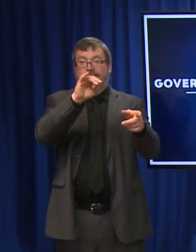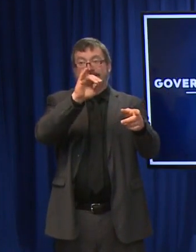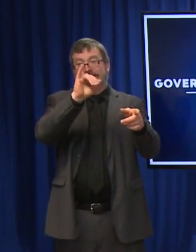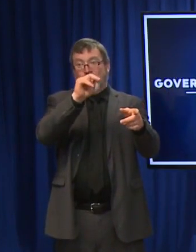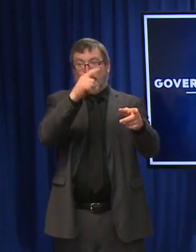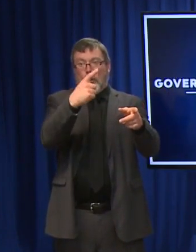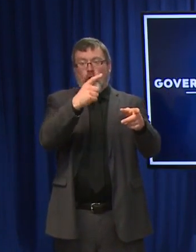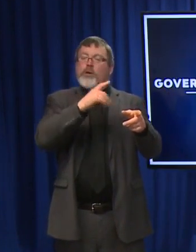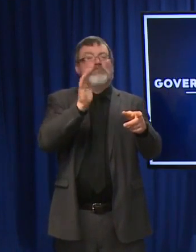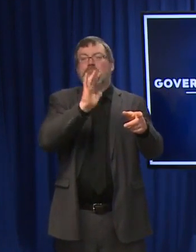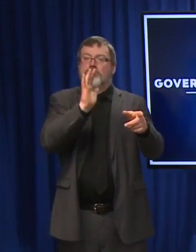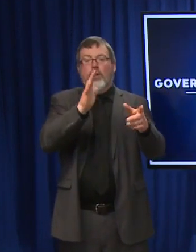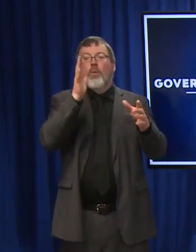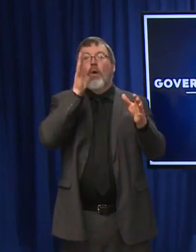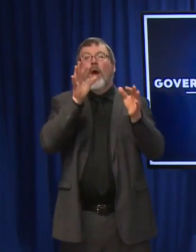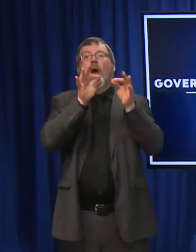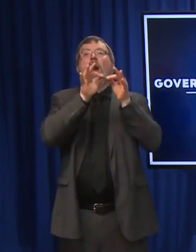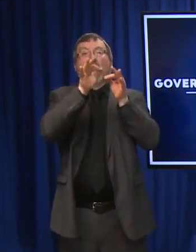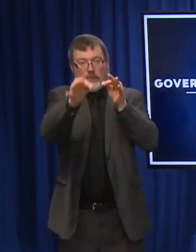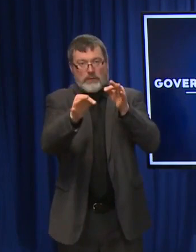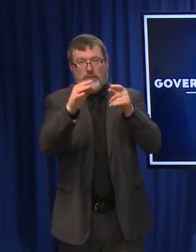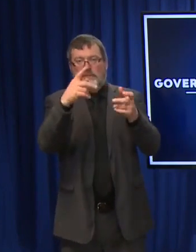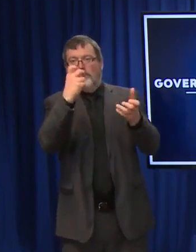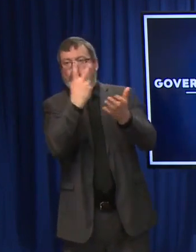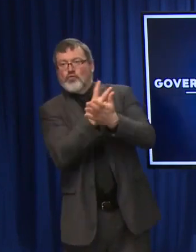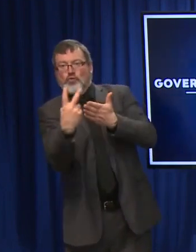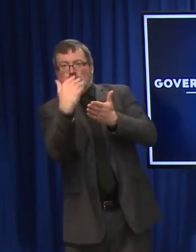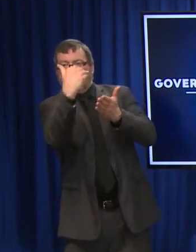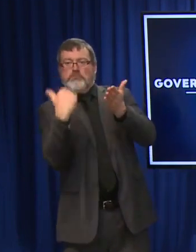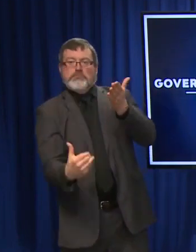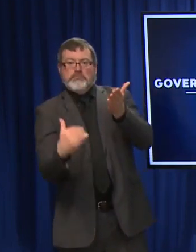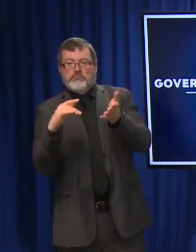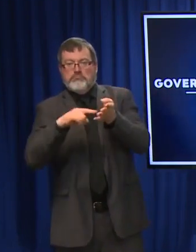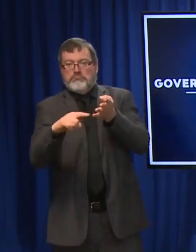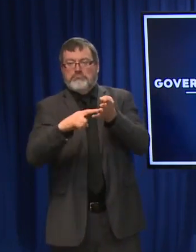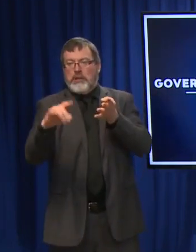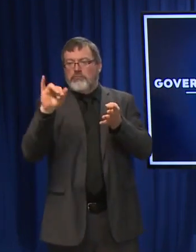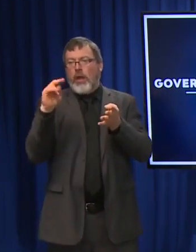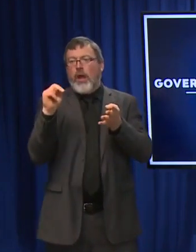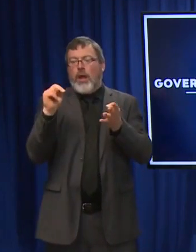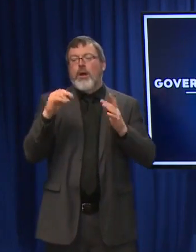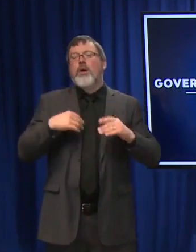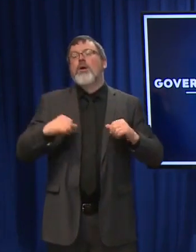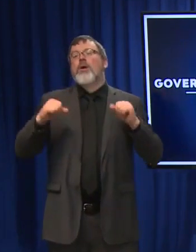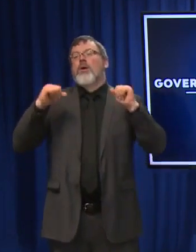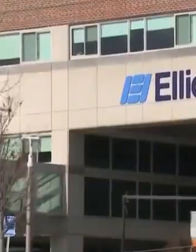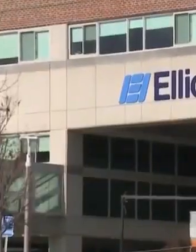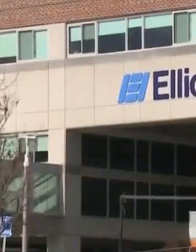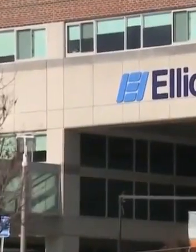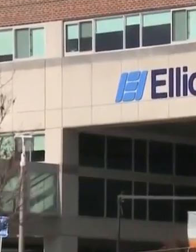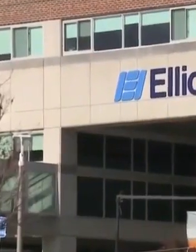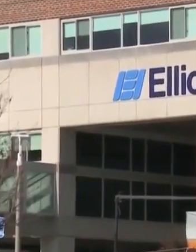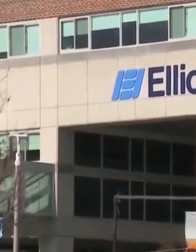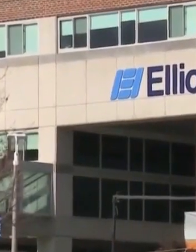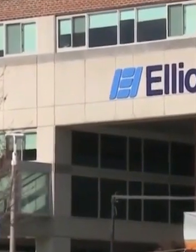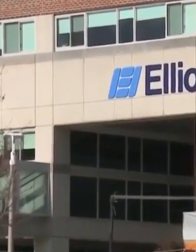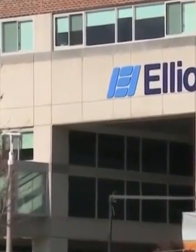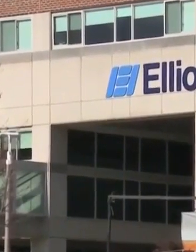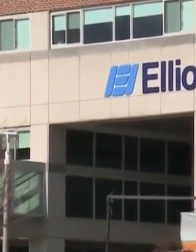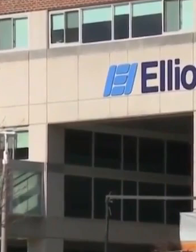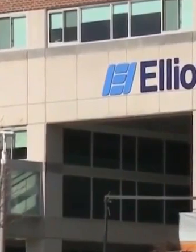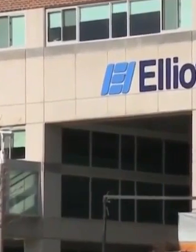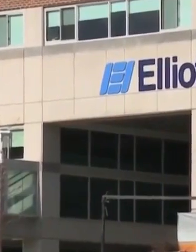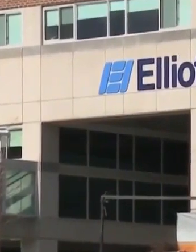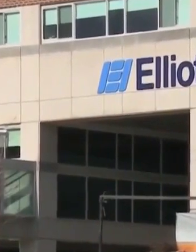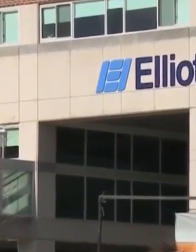helpful just to know that they will be here and the fact that they're going to be here working through the Christmas holiday. The original FEMA team